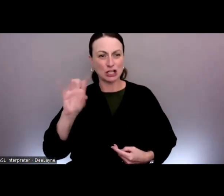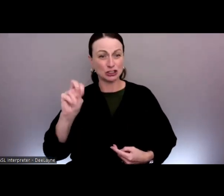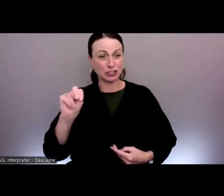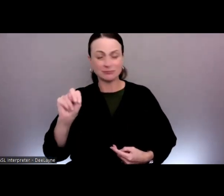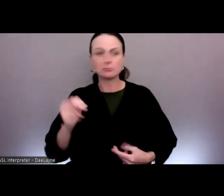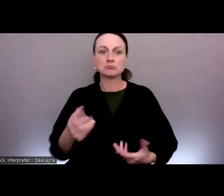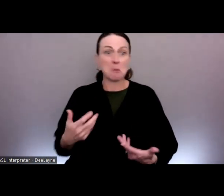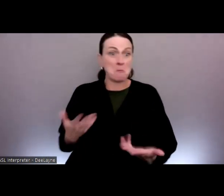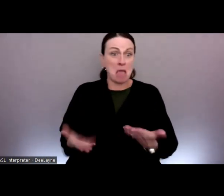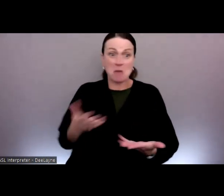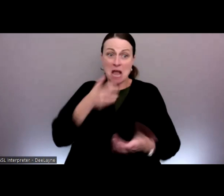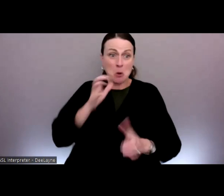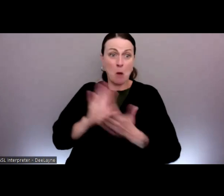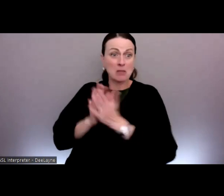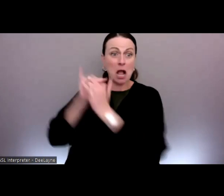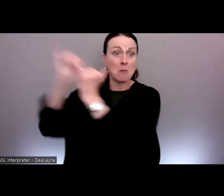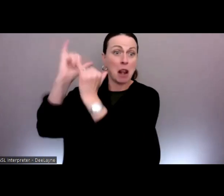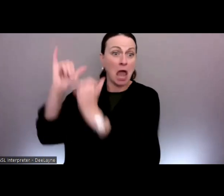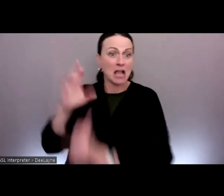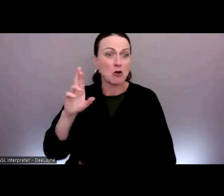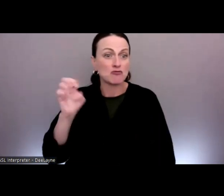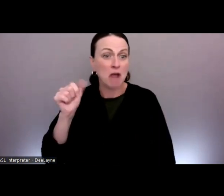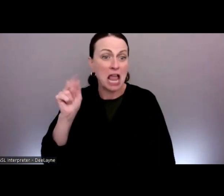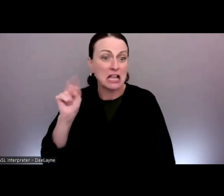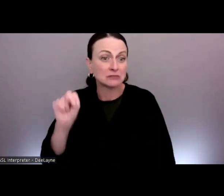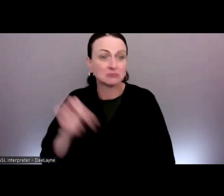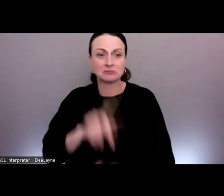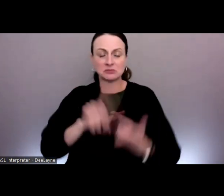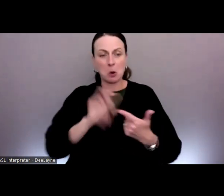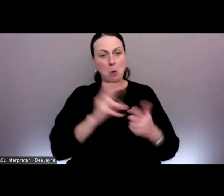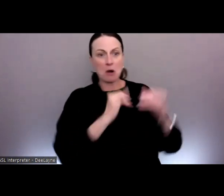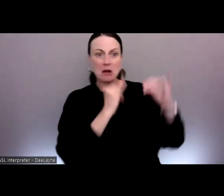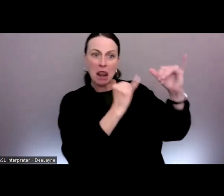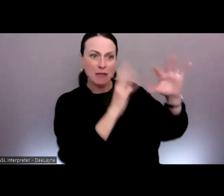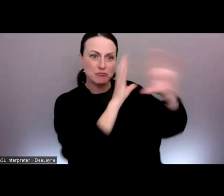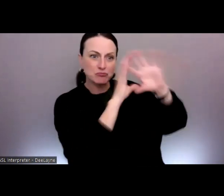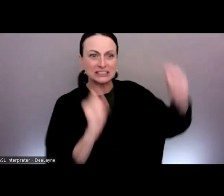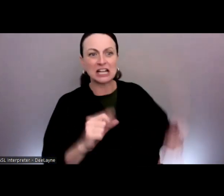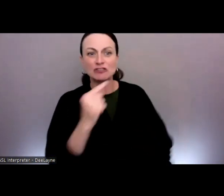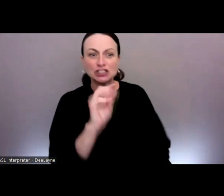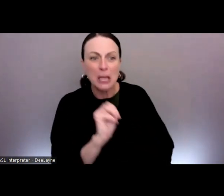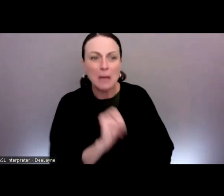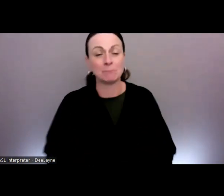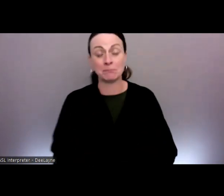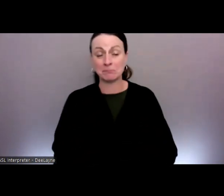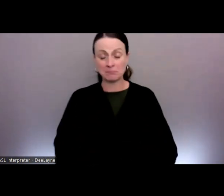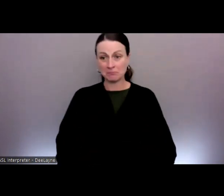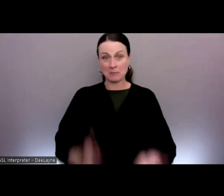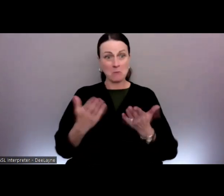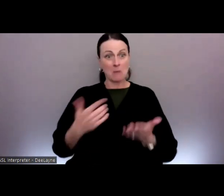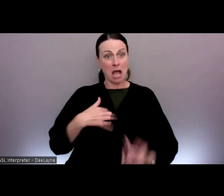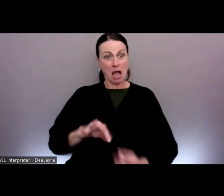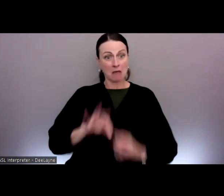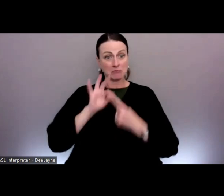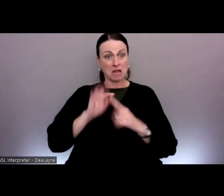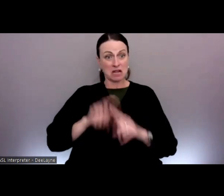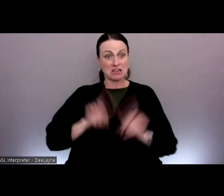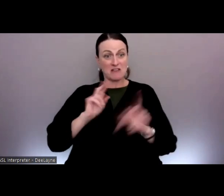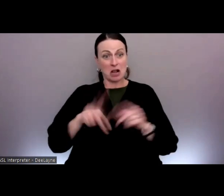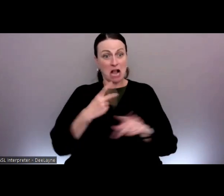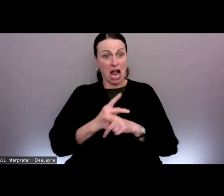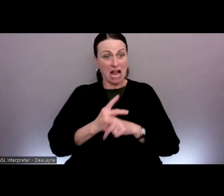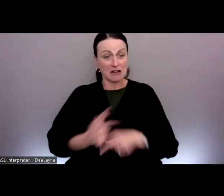Ronald Reagan or the president of General Motors. Perhaps I have another sense of life, which in fact,